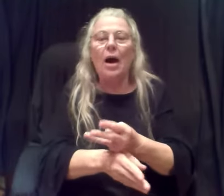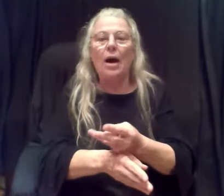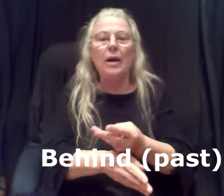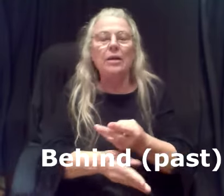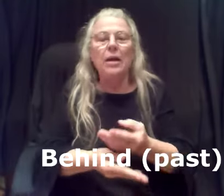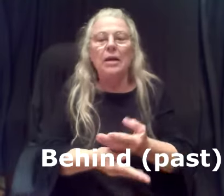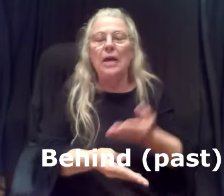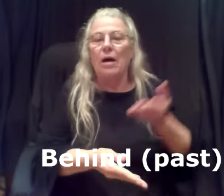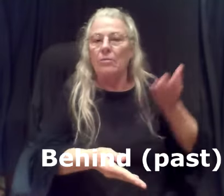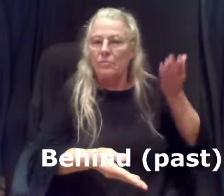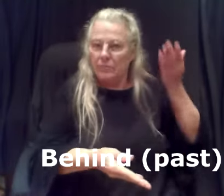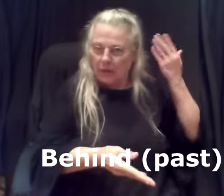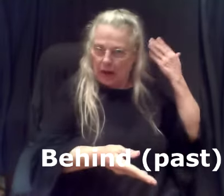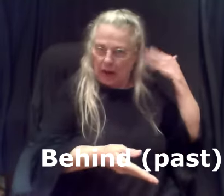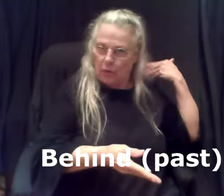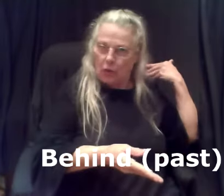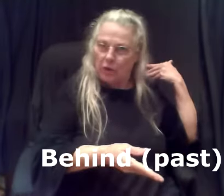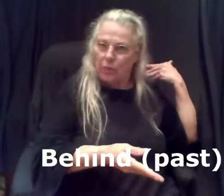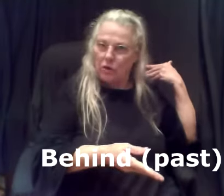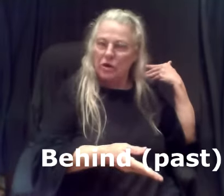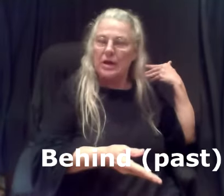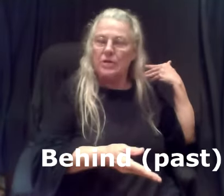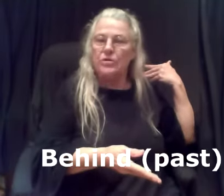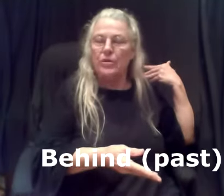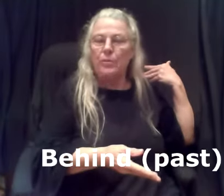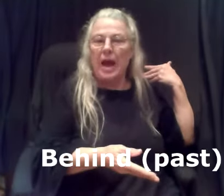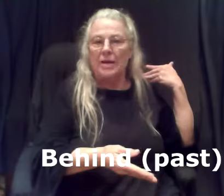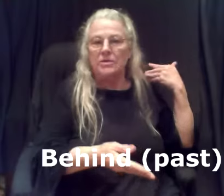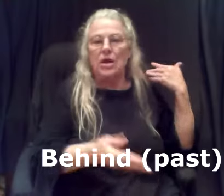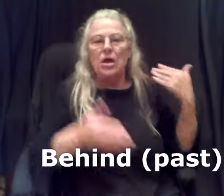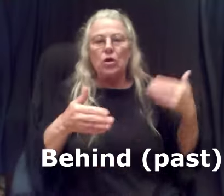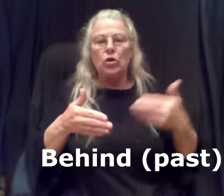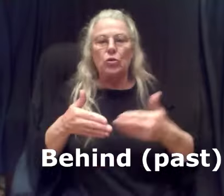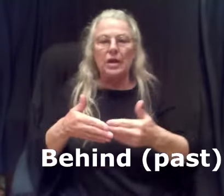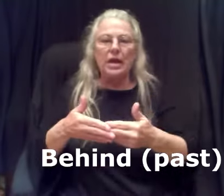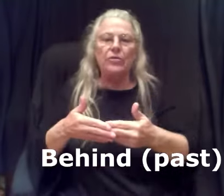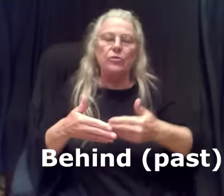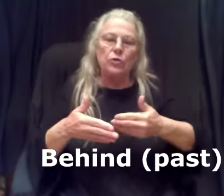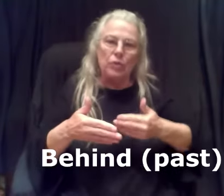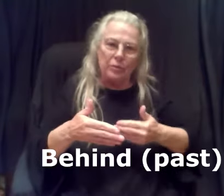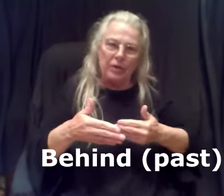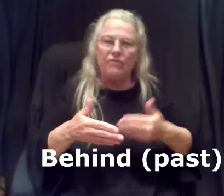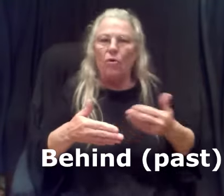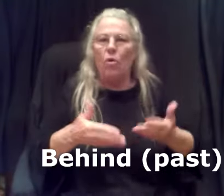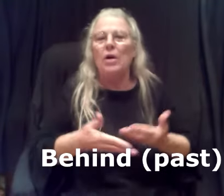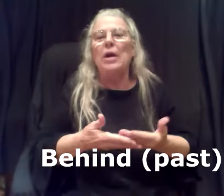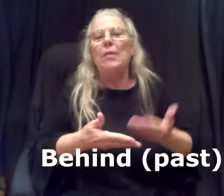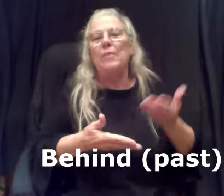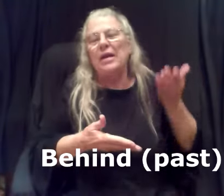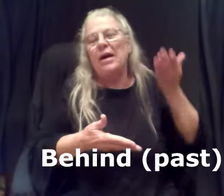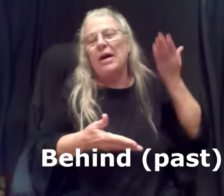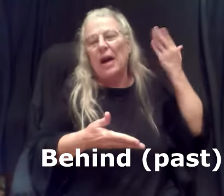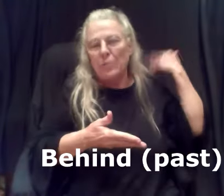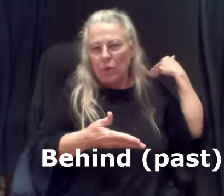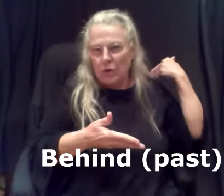Behind. Now, I'm going to push it into the past. You can either do it before, but I'm going to push